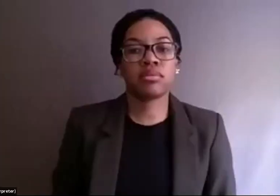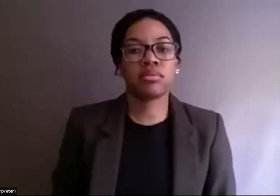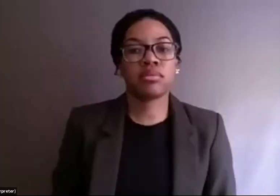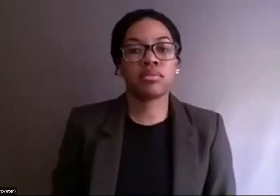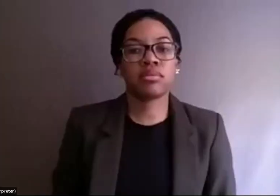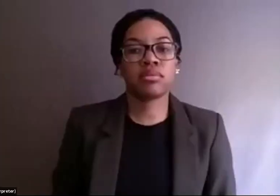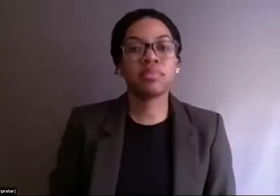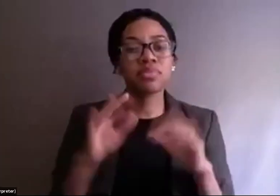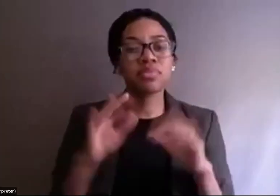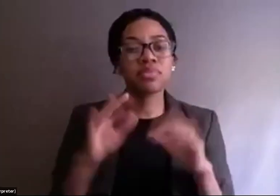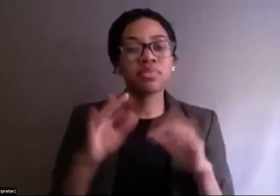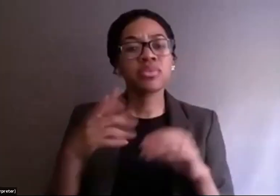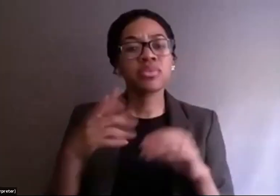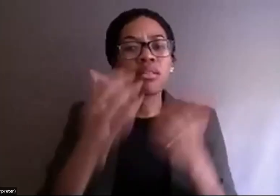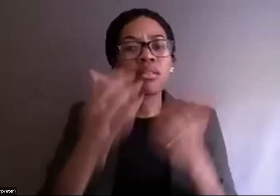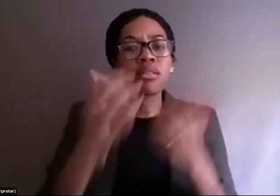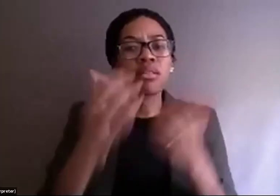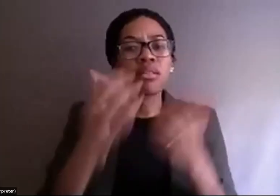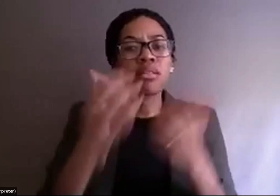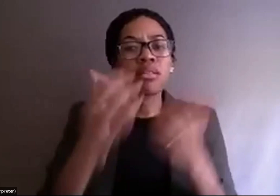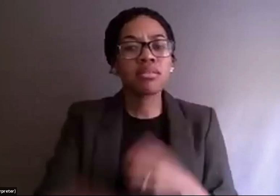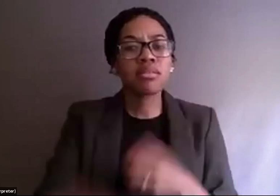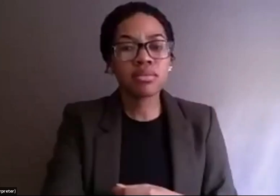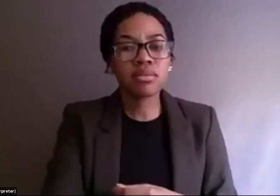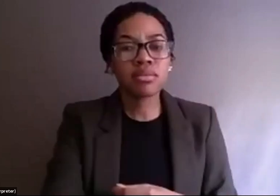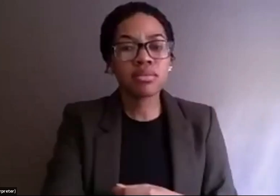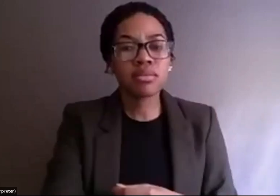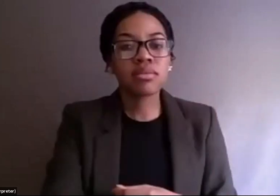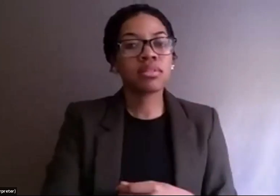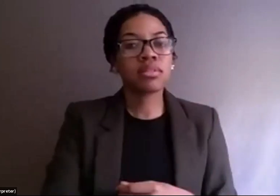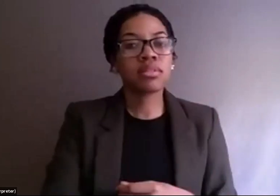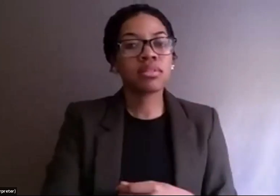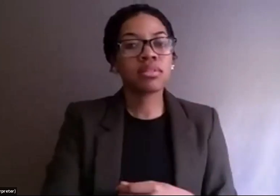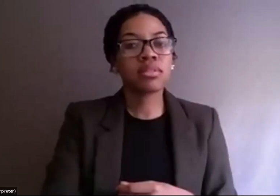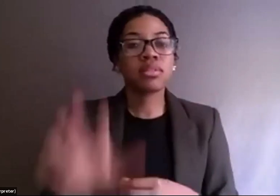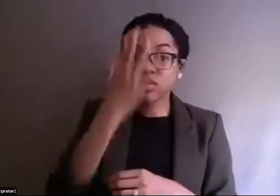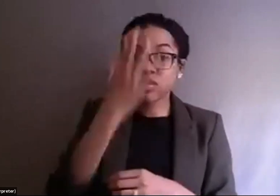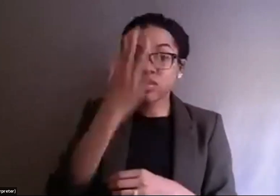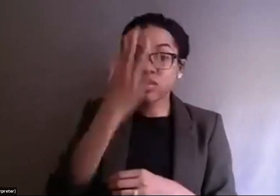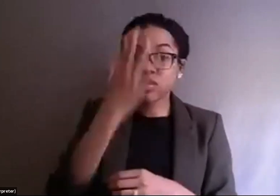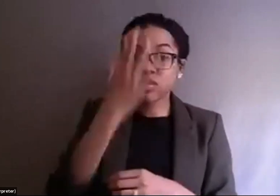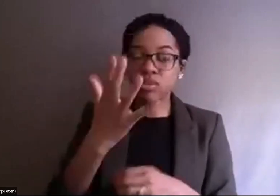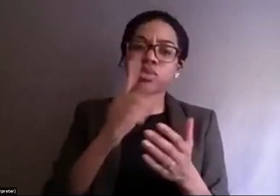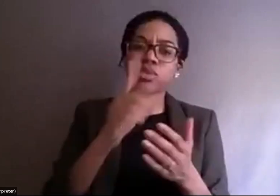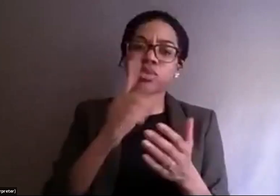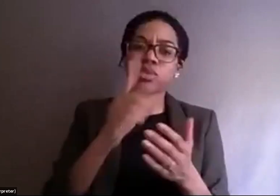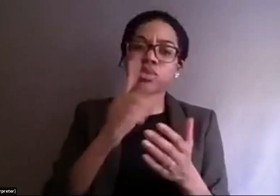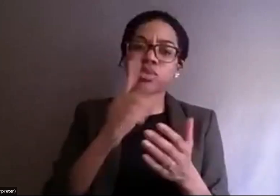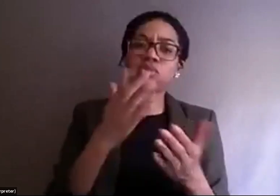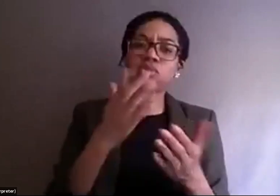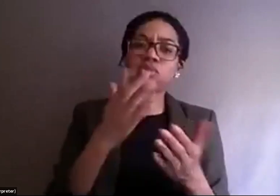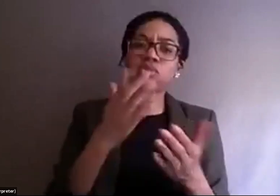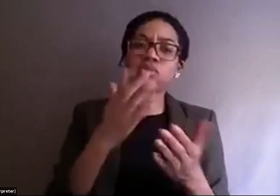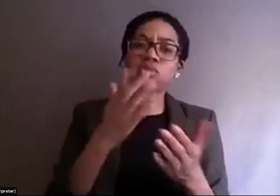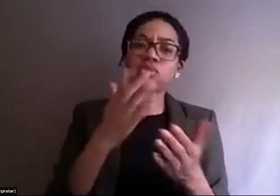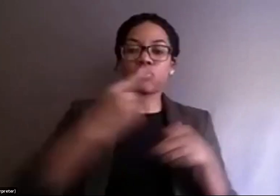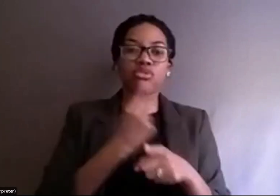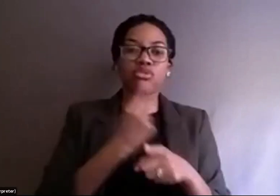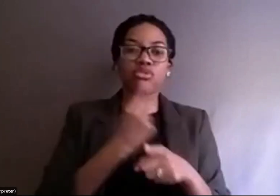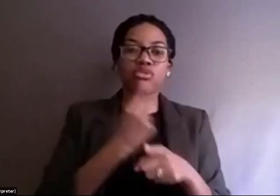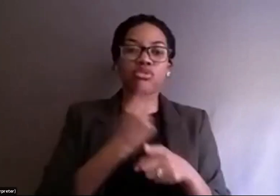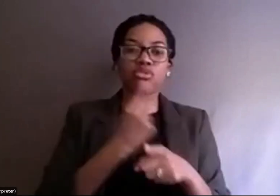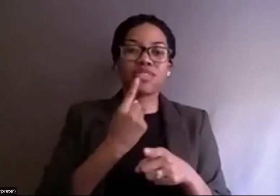the way, there really is an advantage to righteous anger. It's not everything, nonviolent. No, I was pissed.